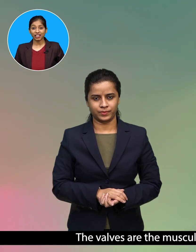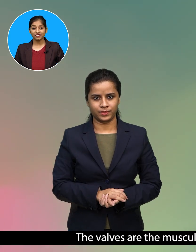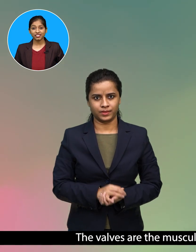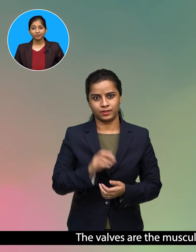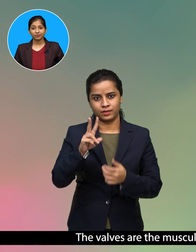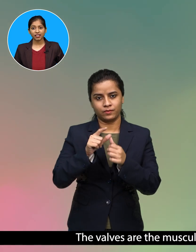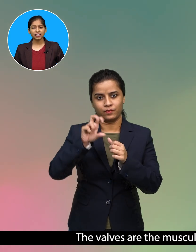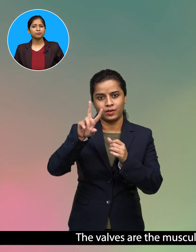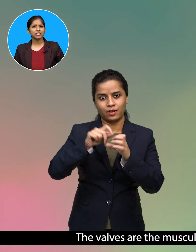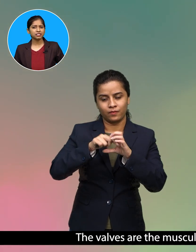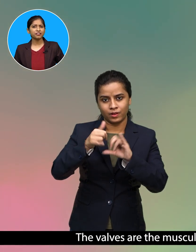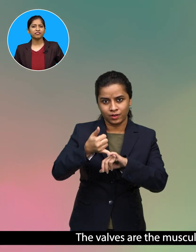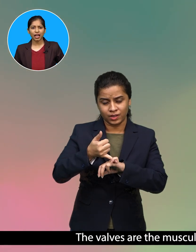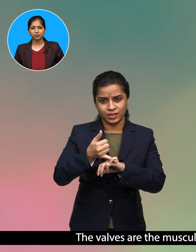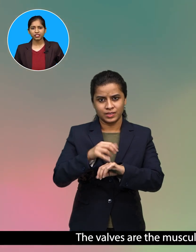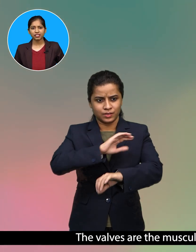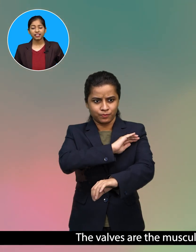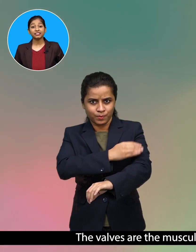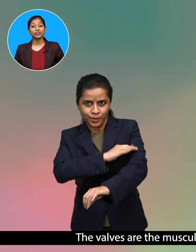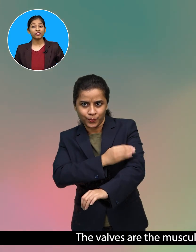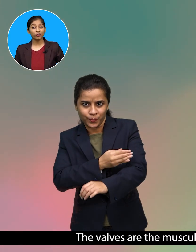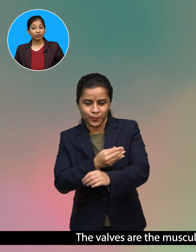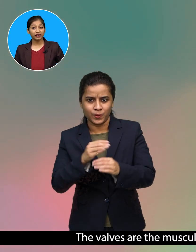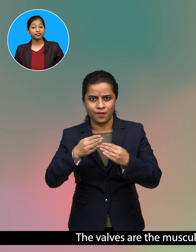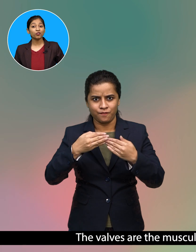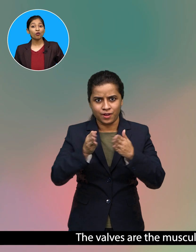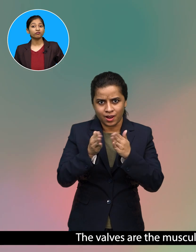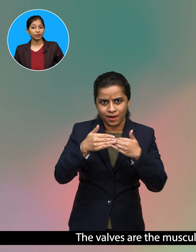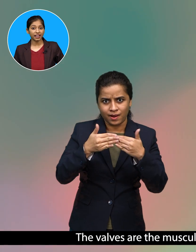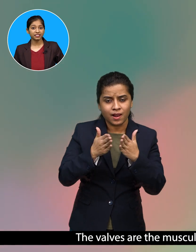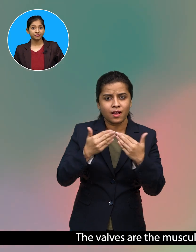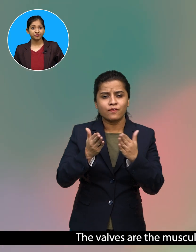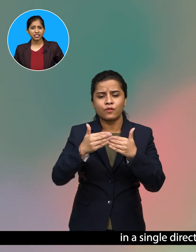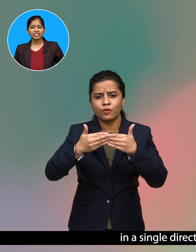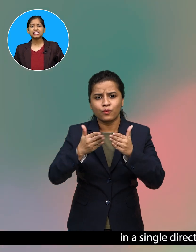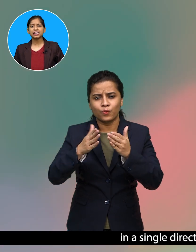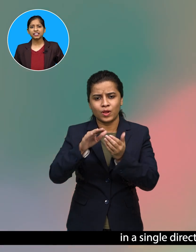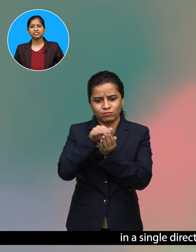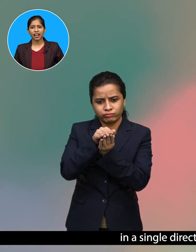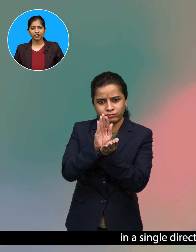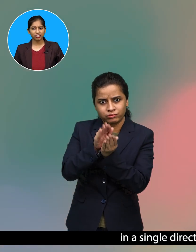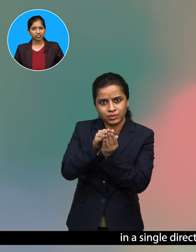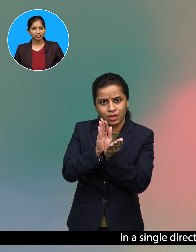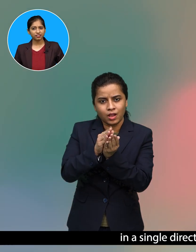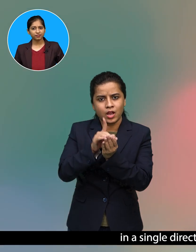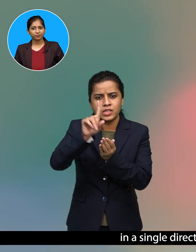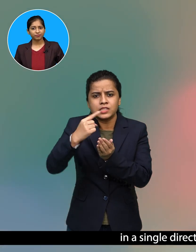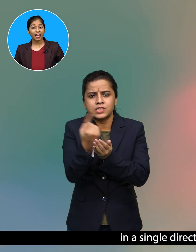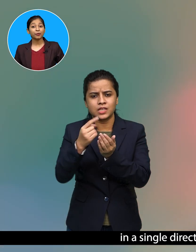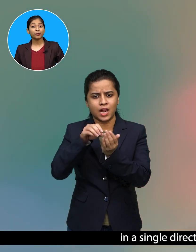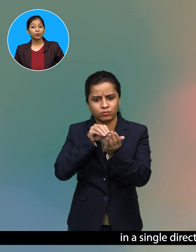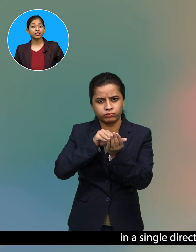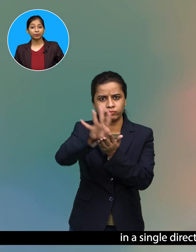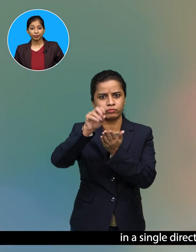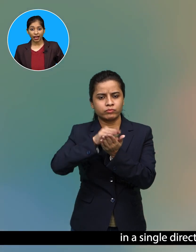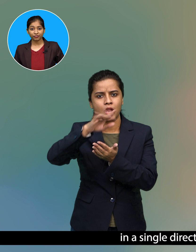The valves are the muscular flaps that regulate the flow of blood in a single direction